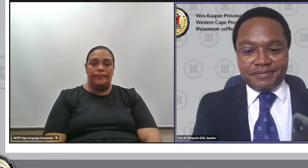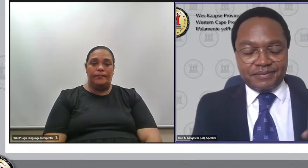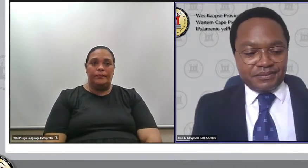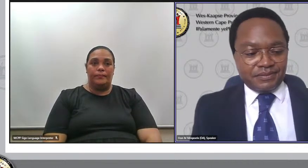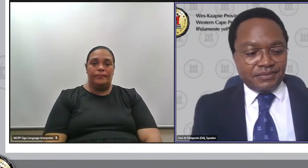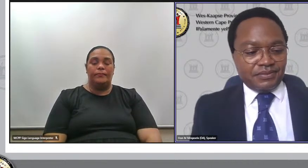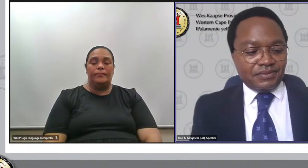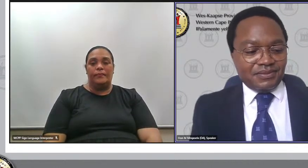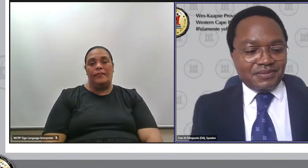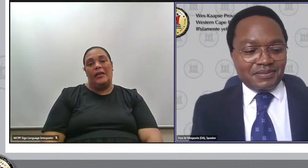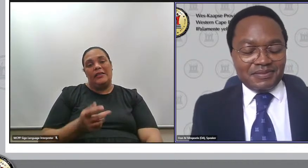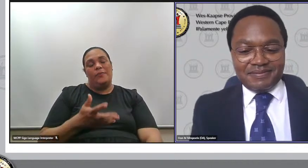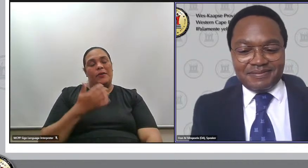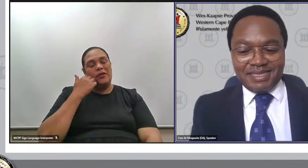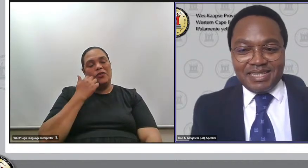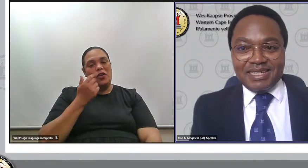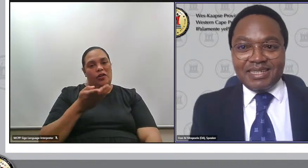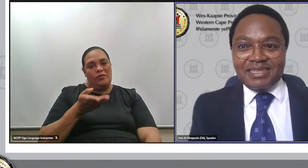Mr. Speaker, apologies, please go ahead.